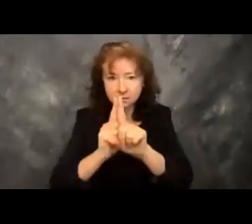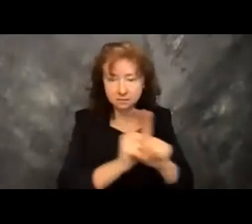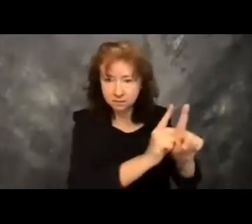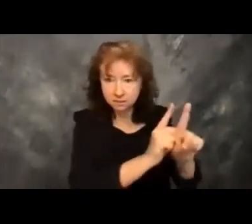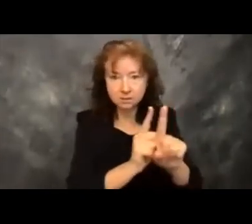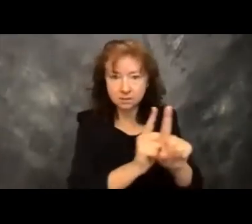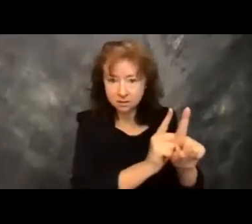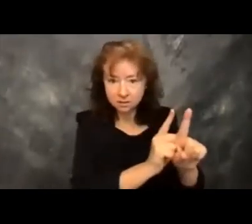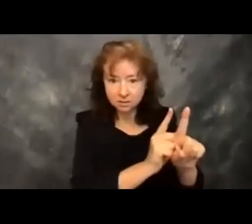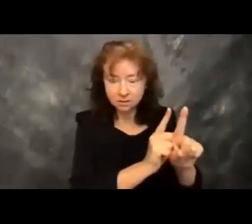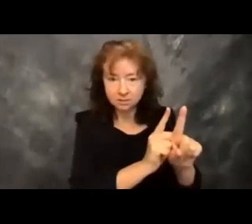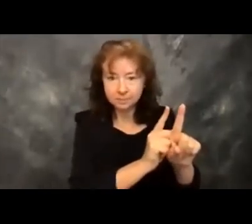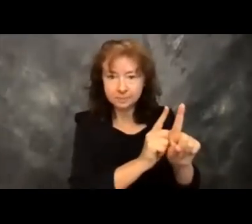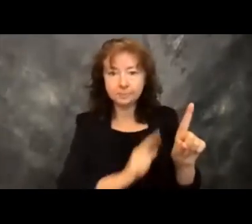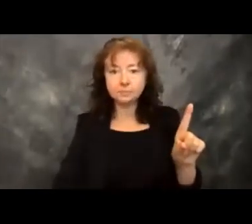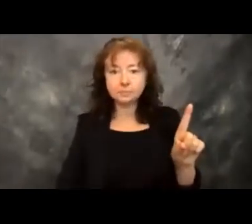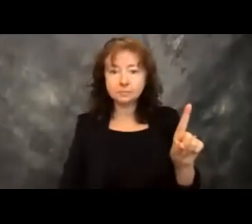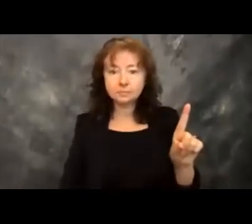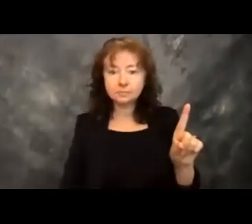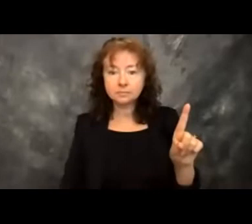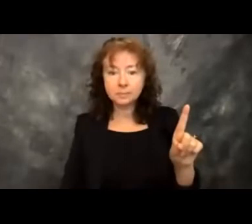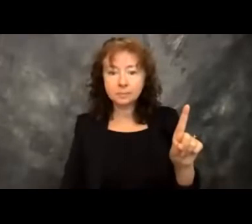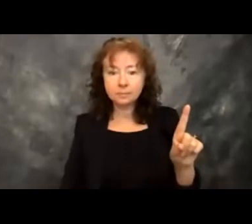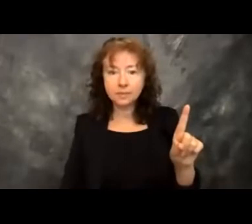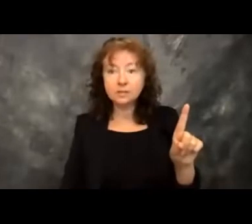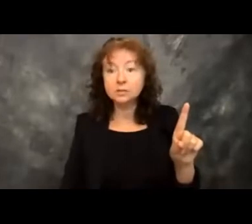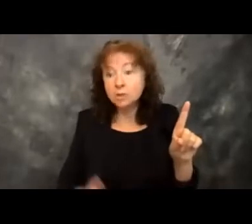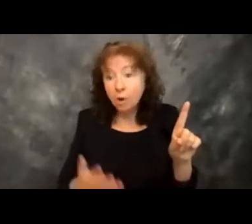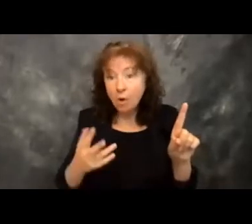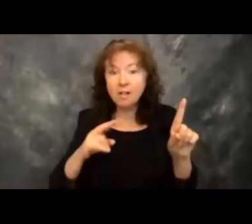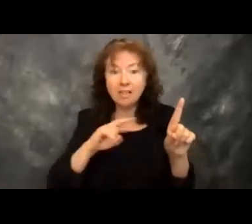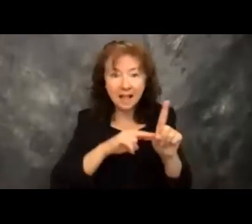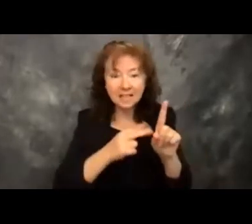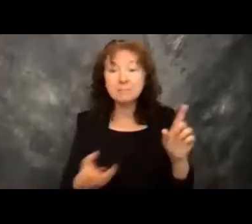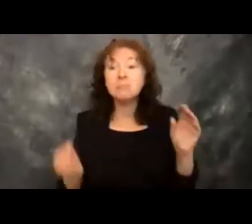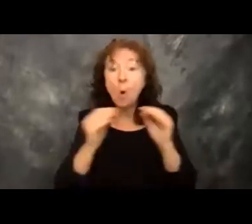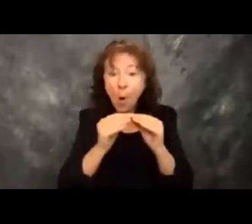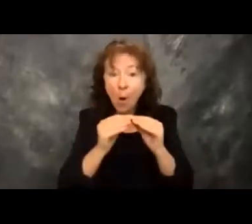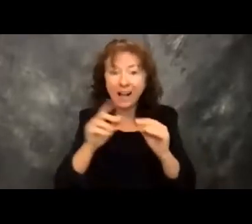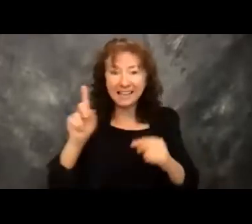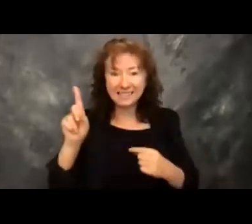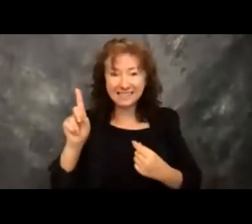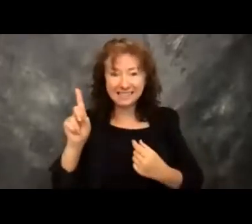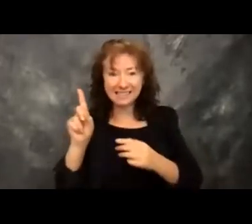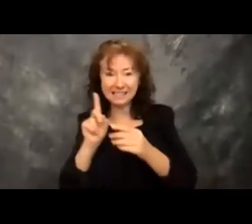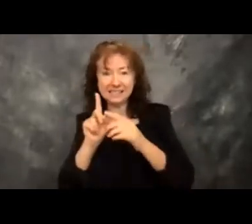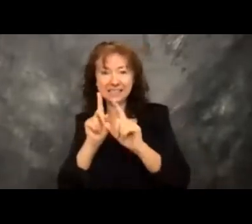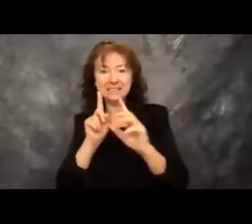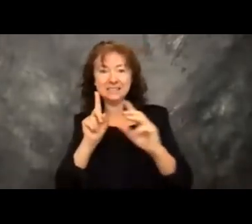which means like extra contact, extra